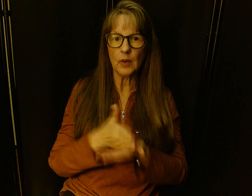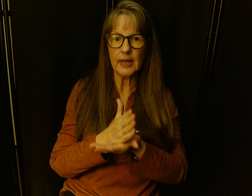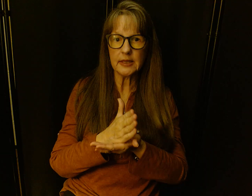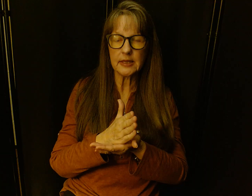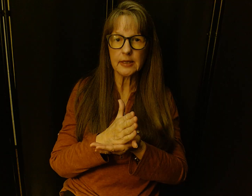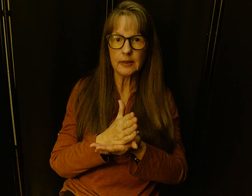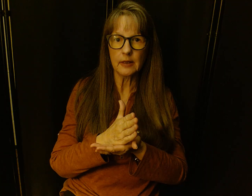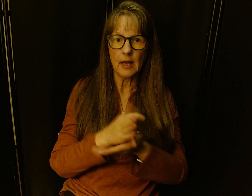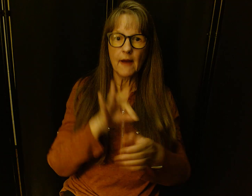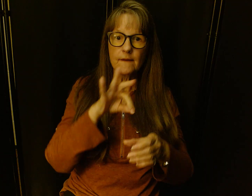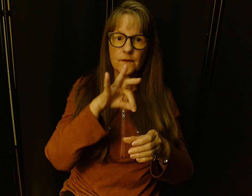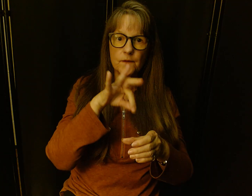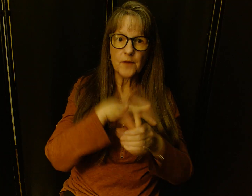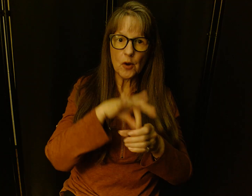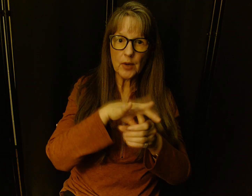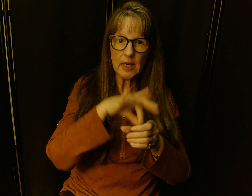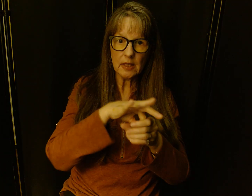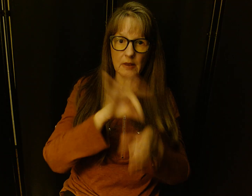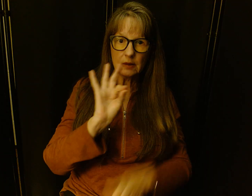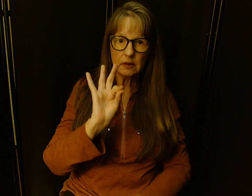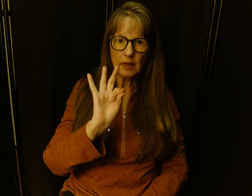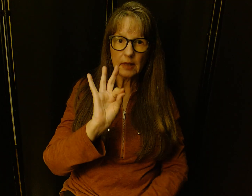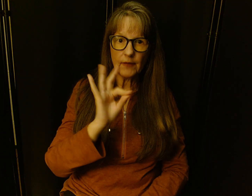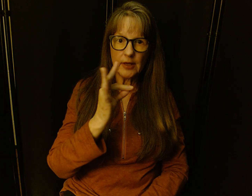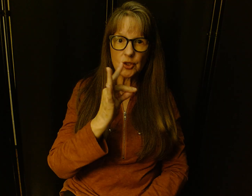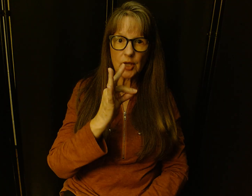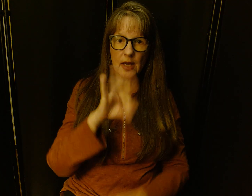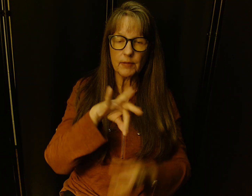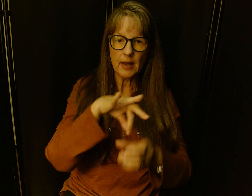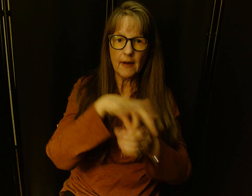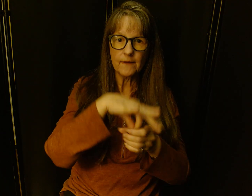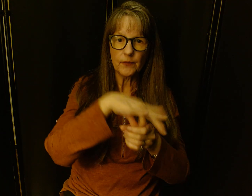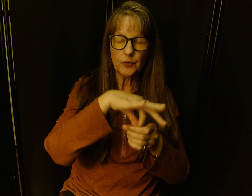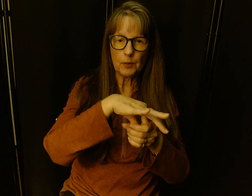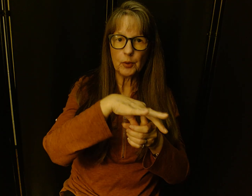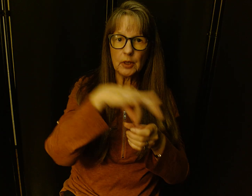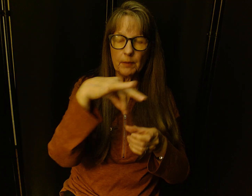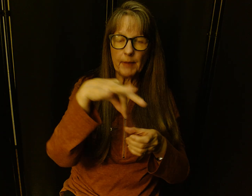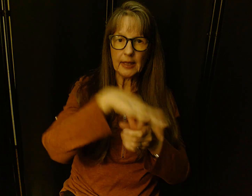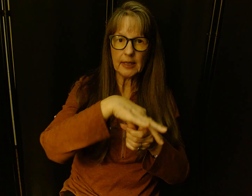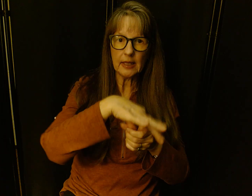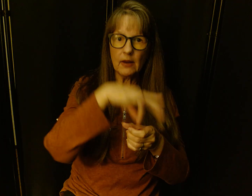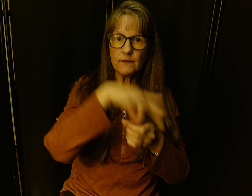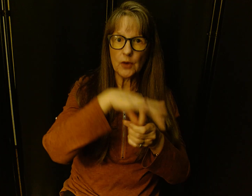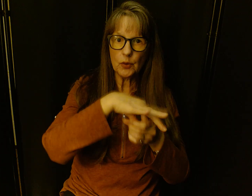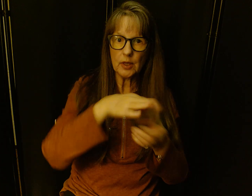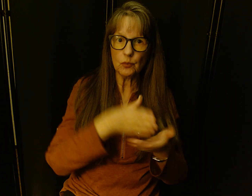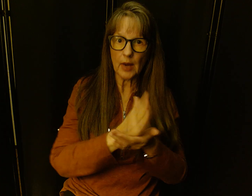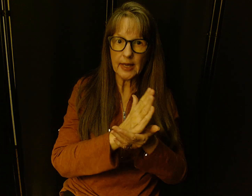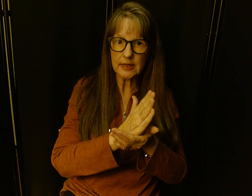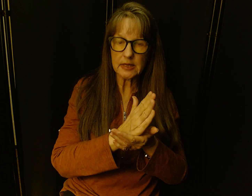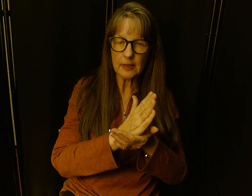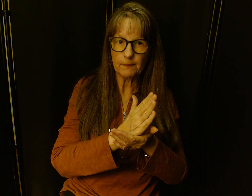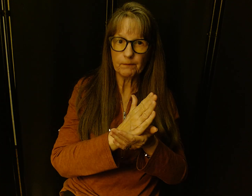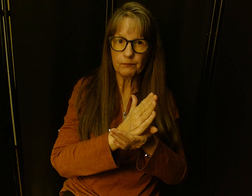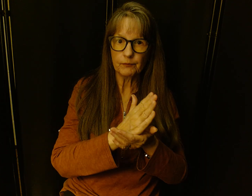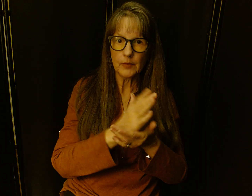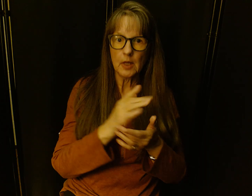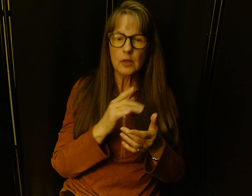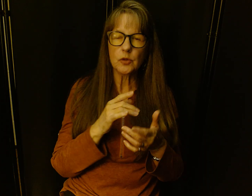rights, voting, F hand shape, and you're putting the ballot in, voting rights. So you